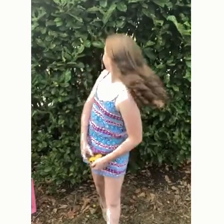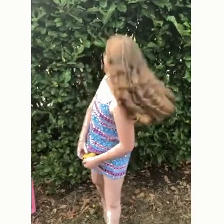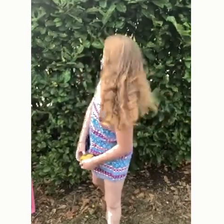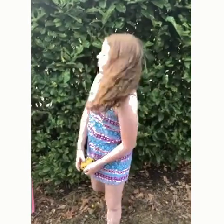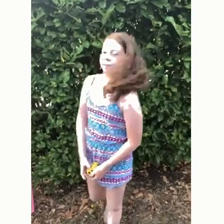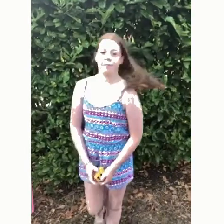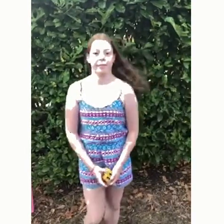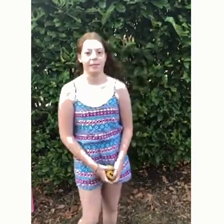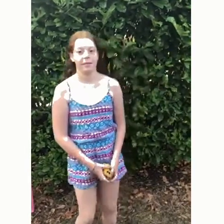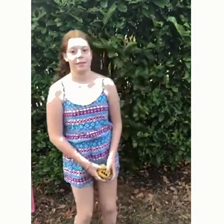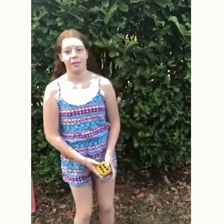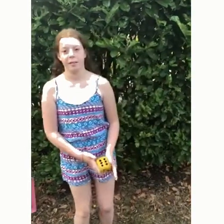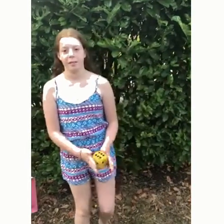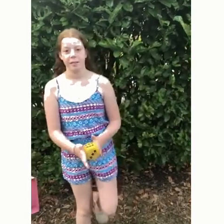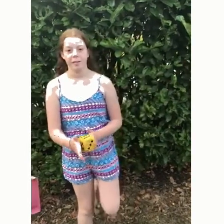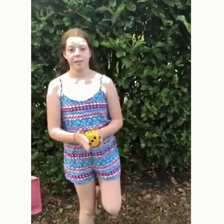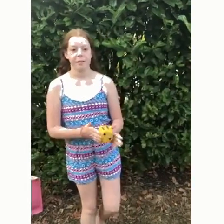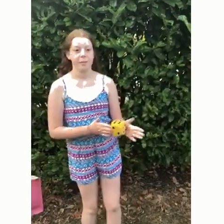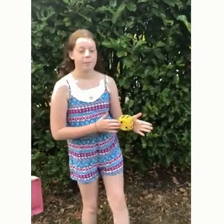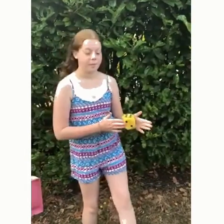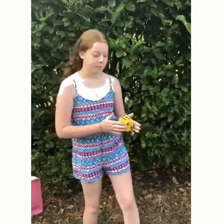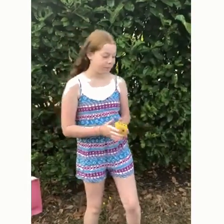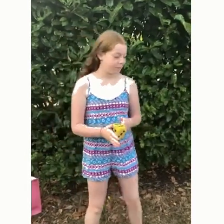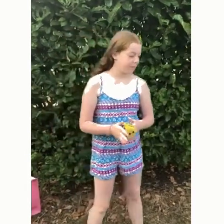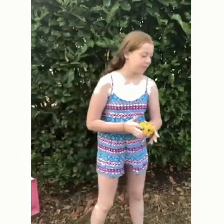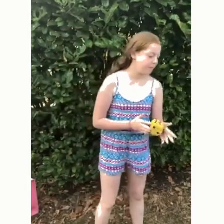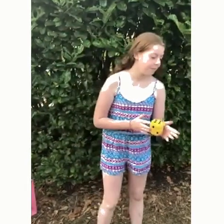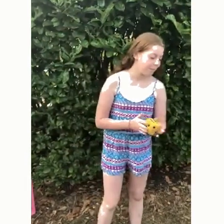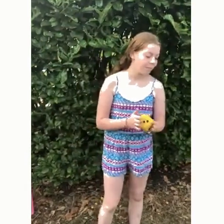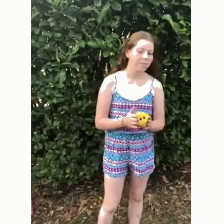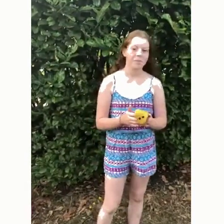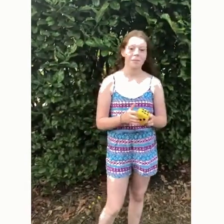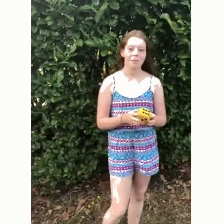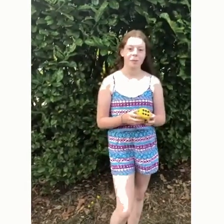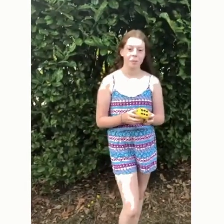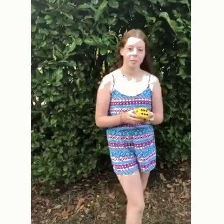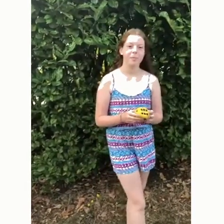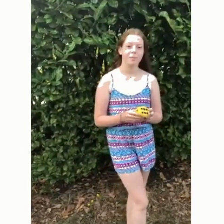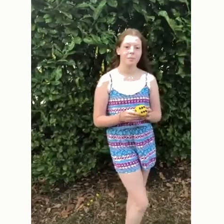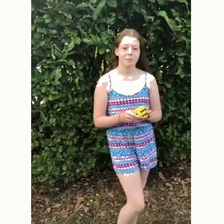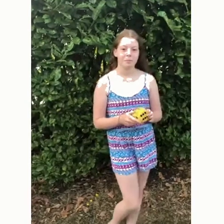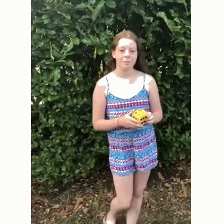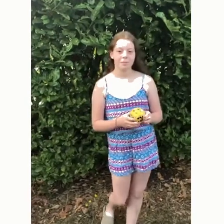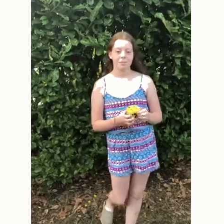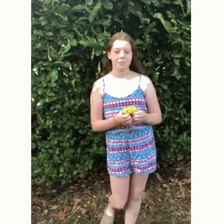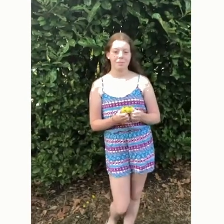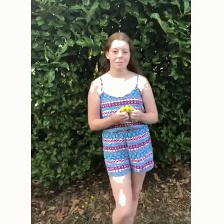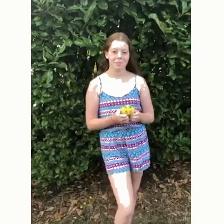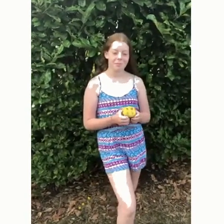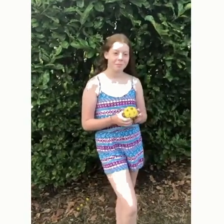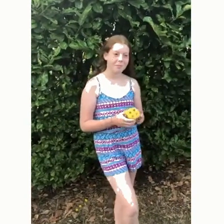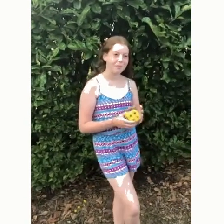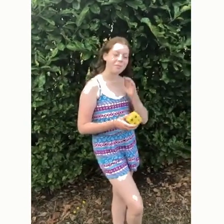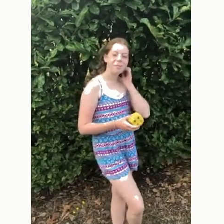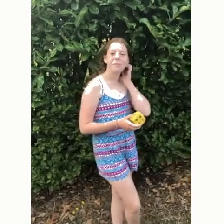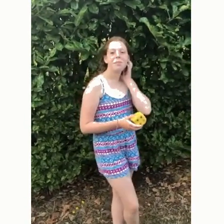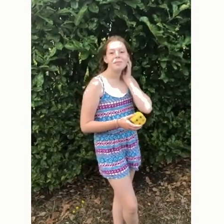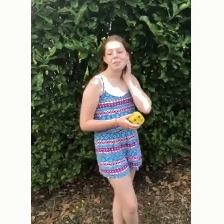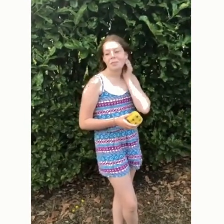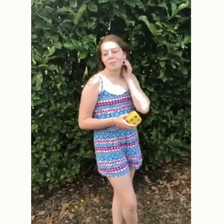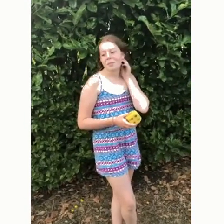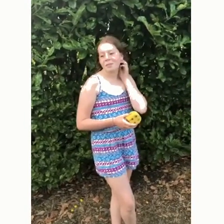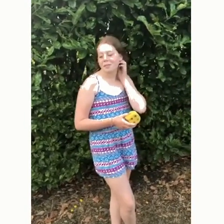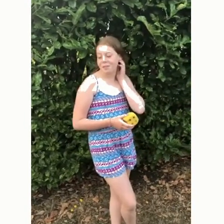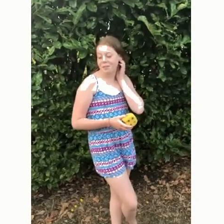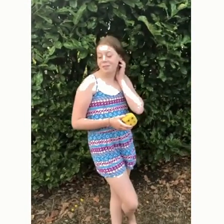next question. How many people didn't stop? Remember in the story, some people didn't stop. Was it two people didn't stop and help,